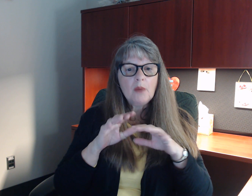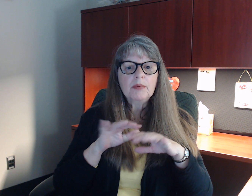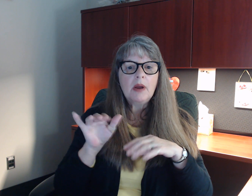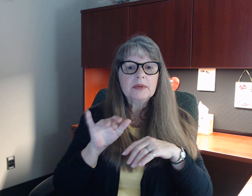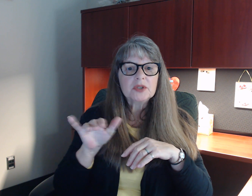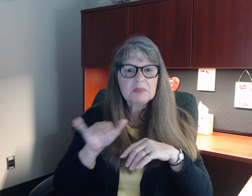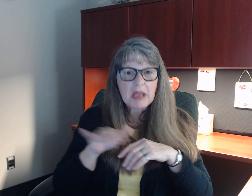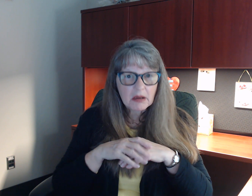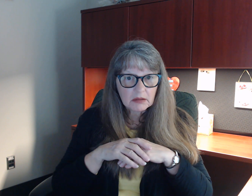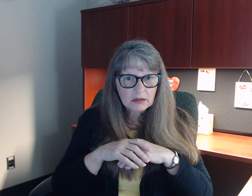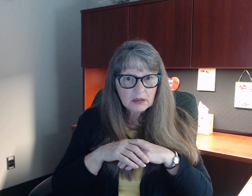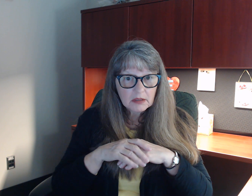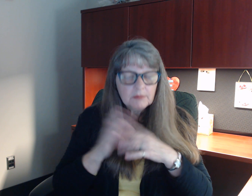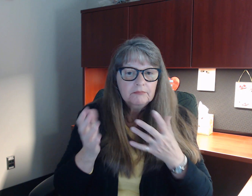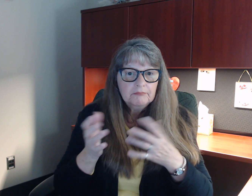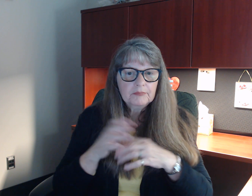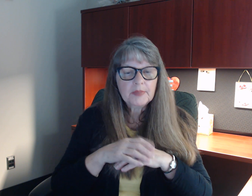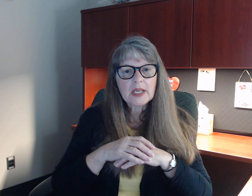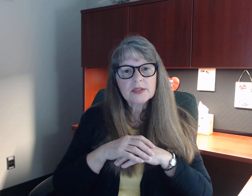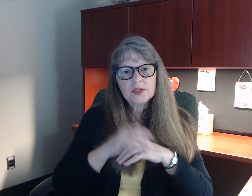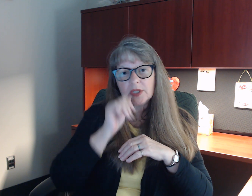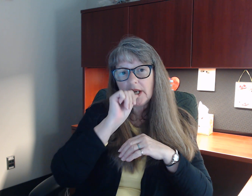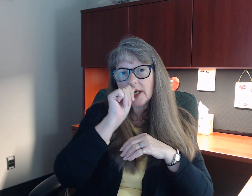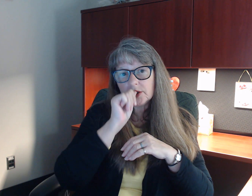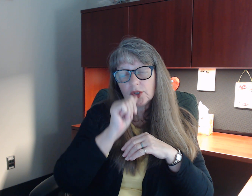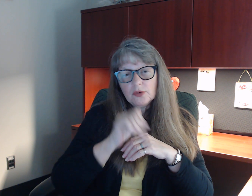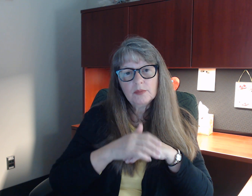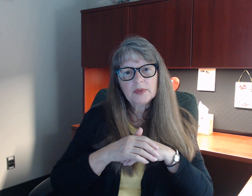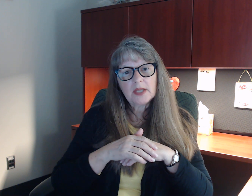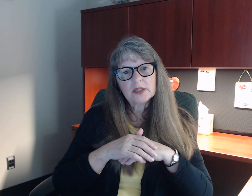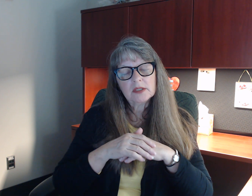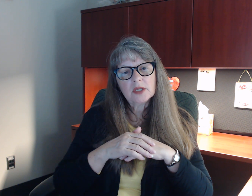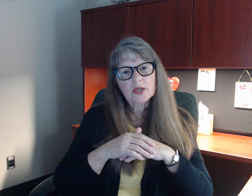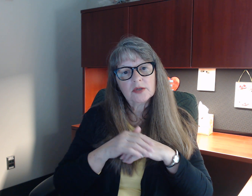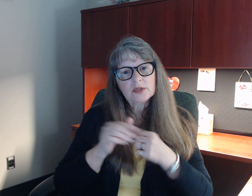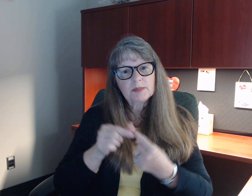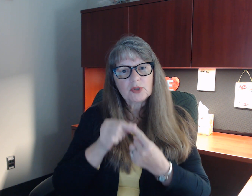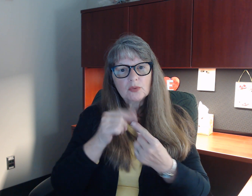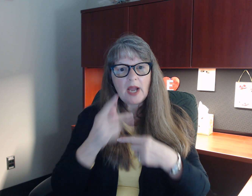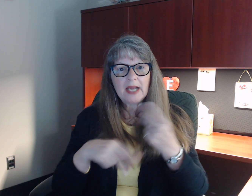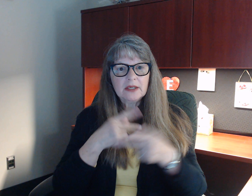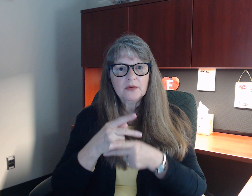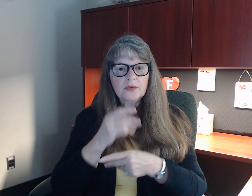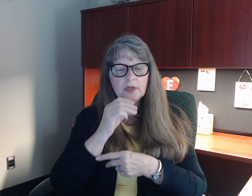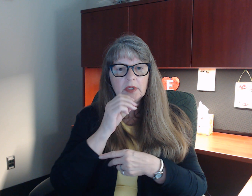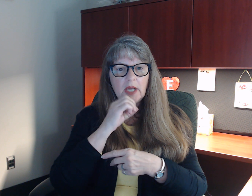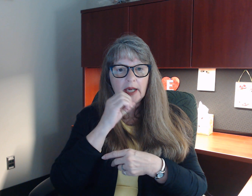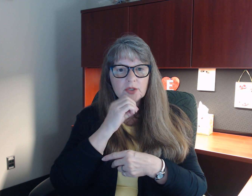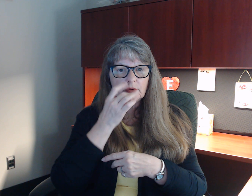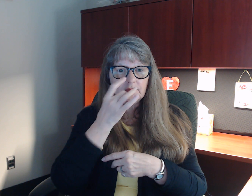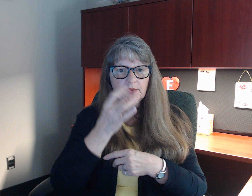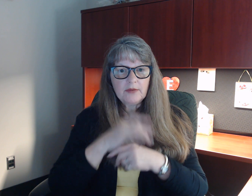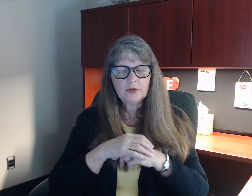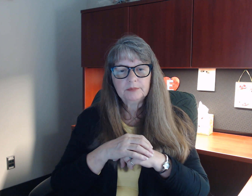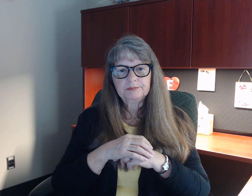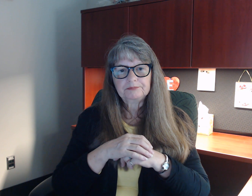probably spell because it's a nut too, but that's a special kind of ice cream flavor.